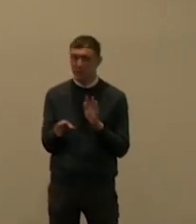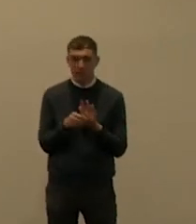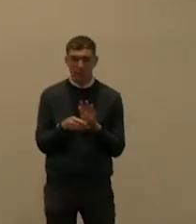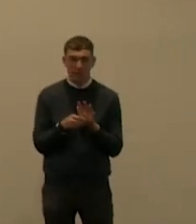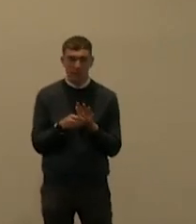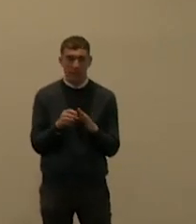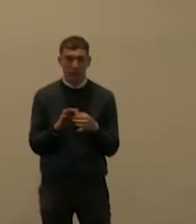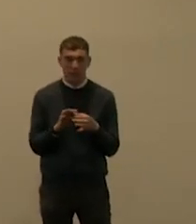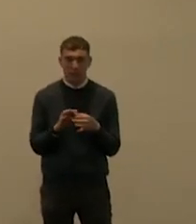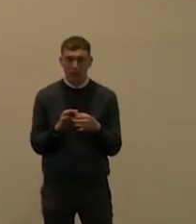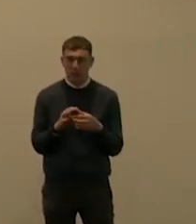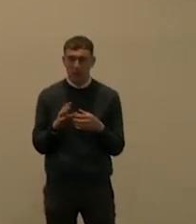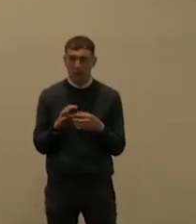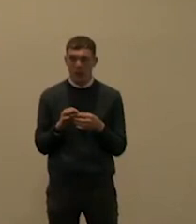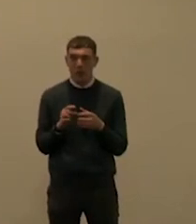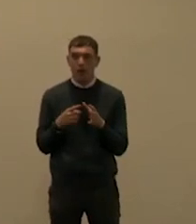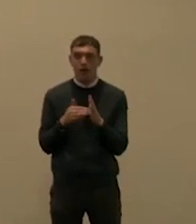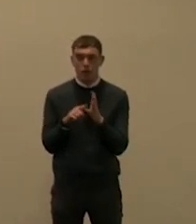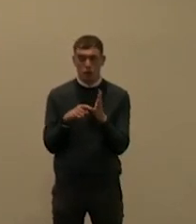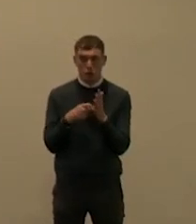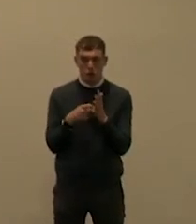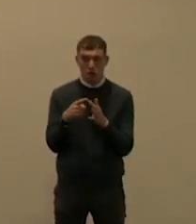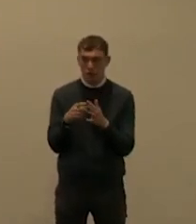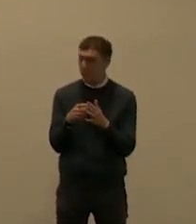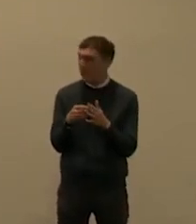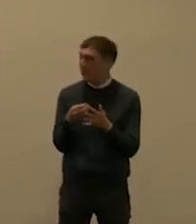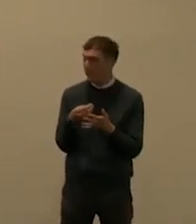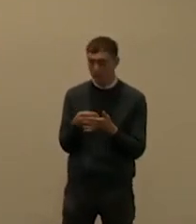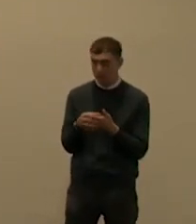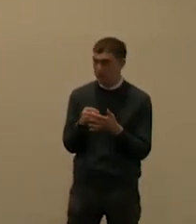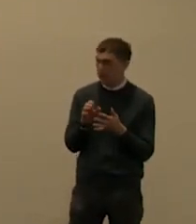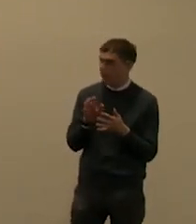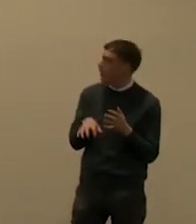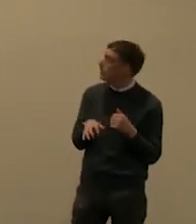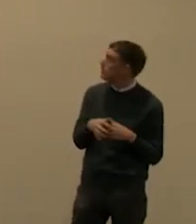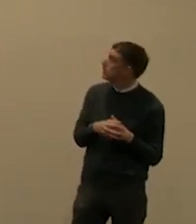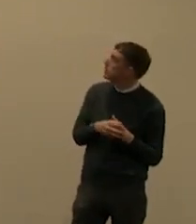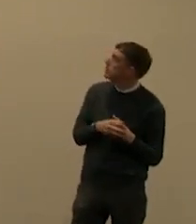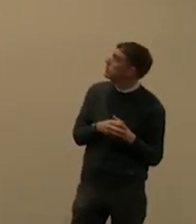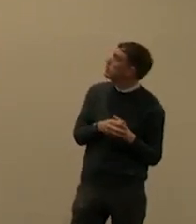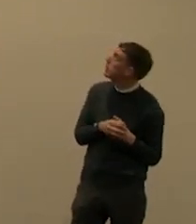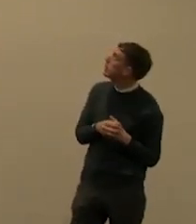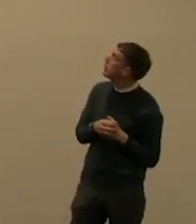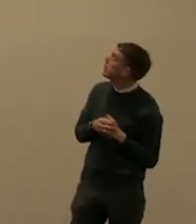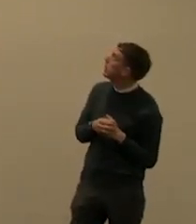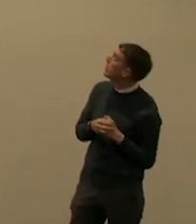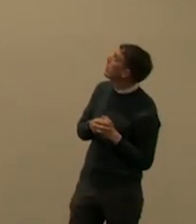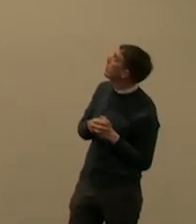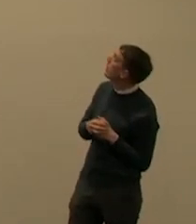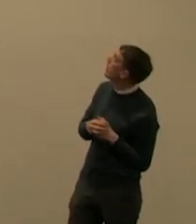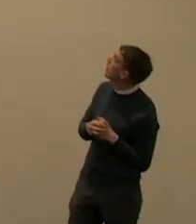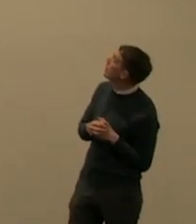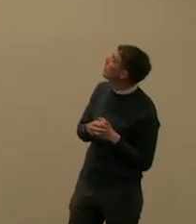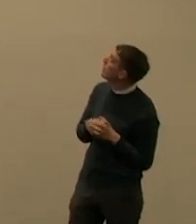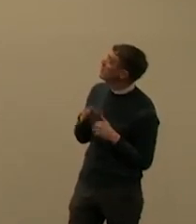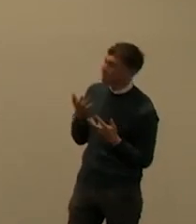VPN client from the Azure Marketplace, and you can configure the Azure VPN client.